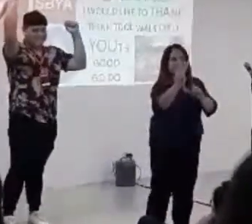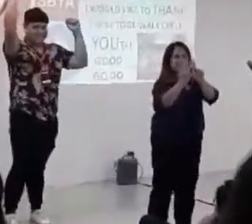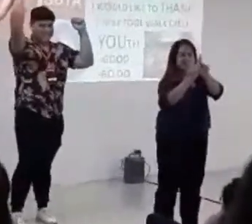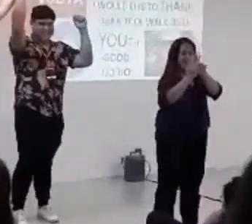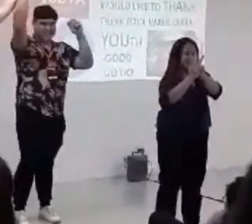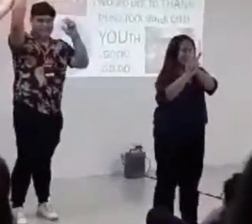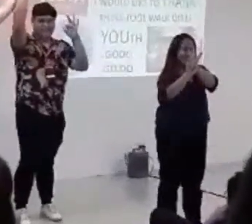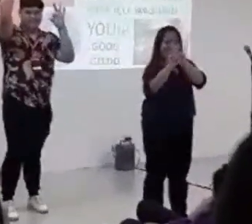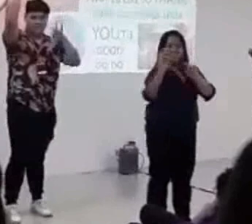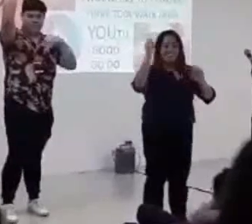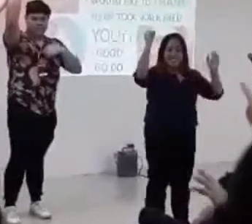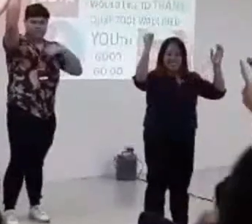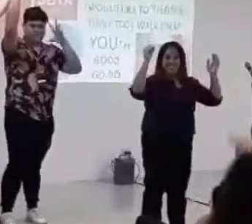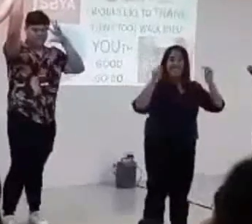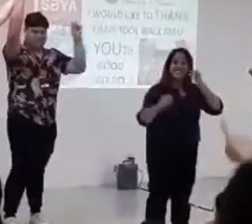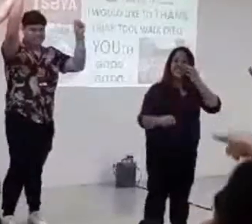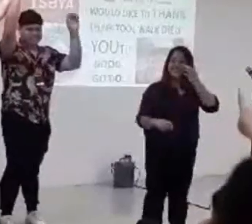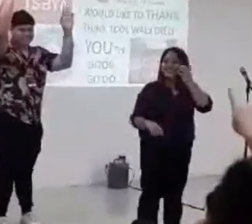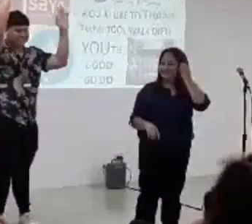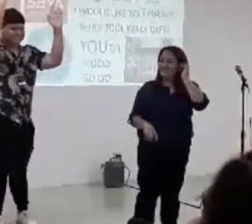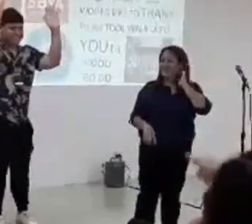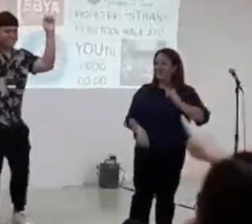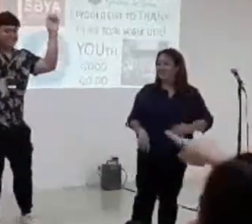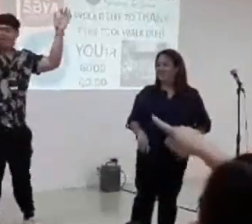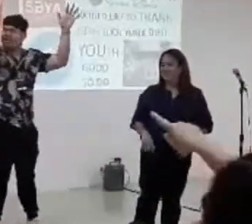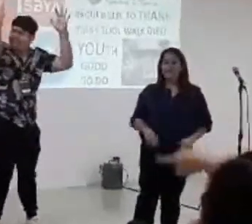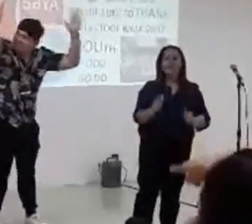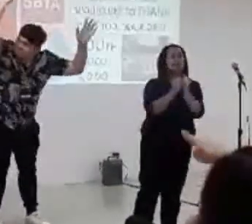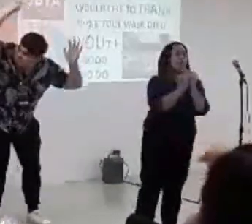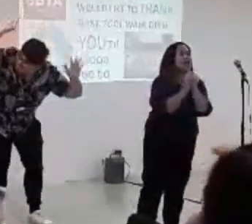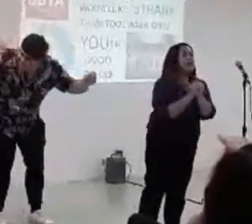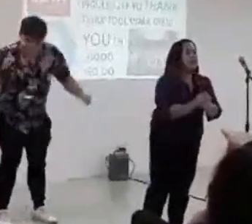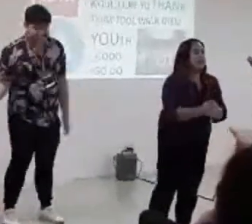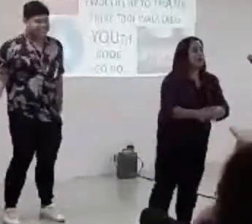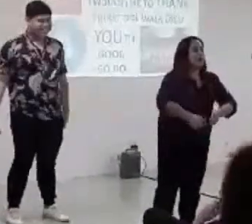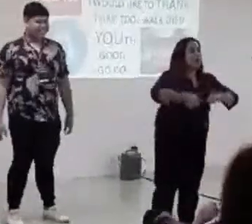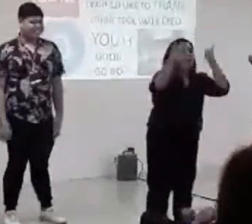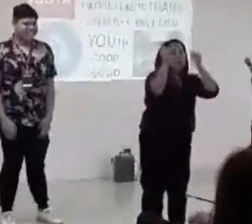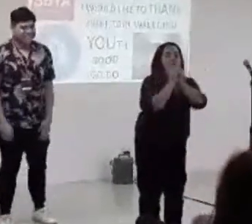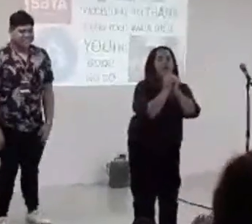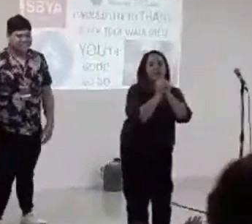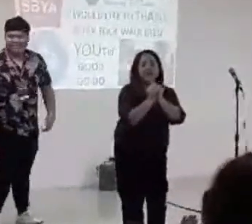W, we win together. Okay?